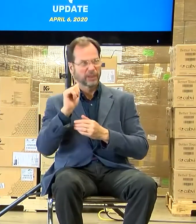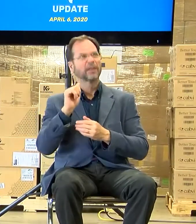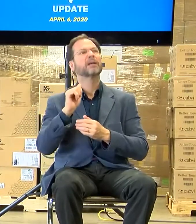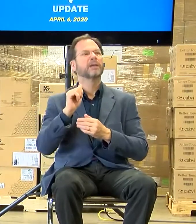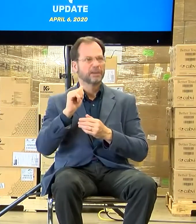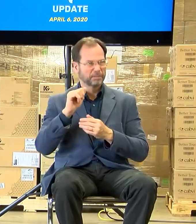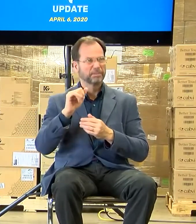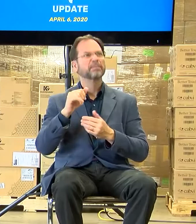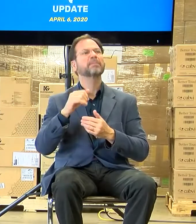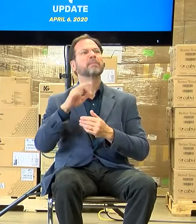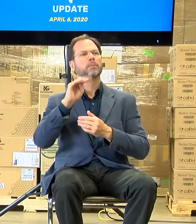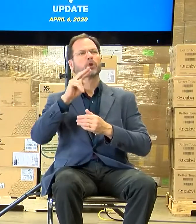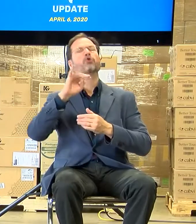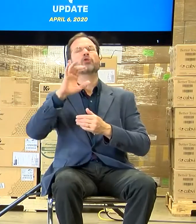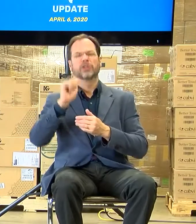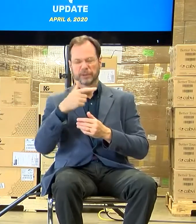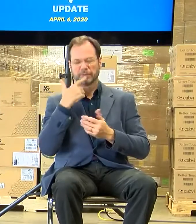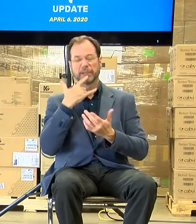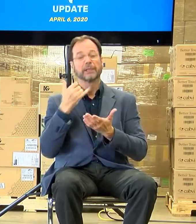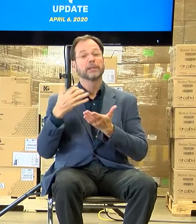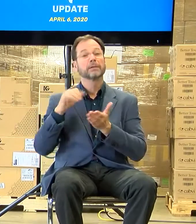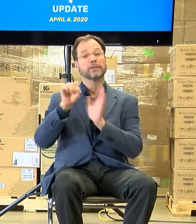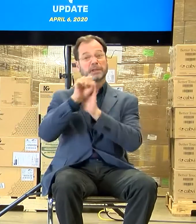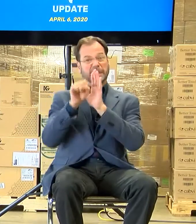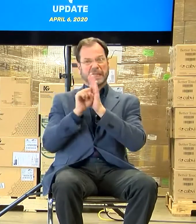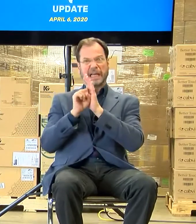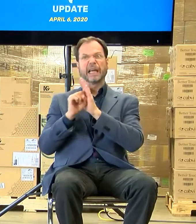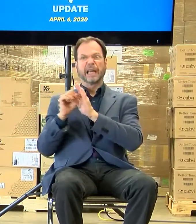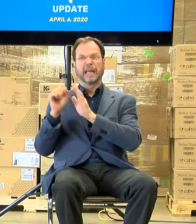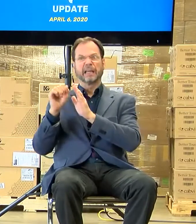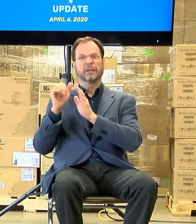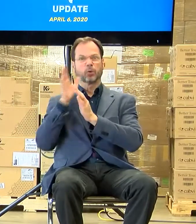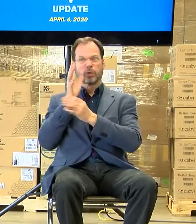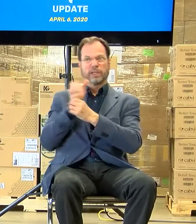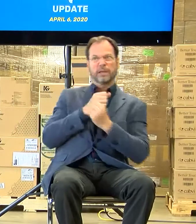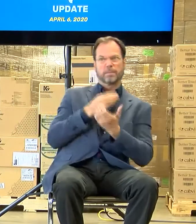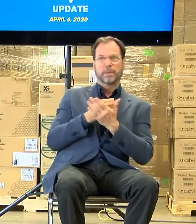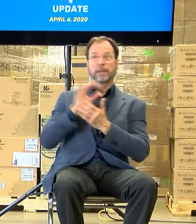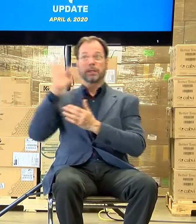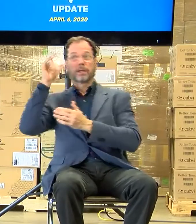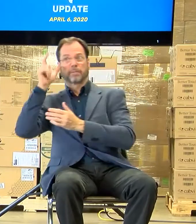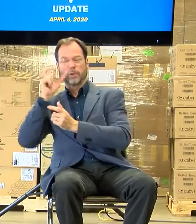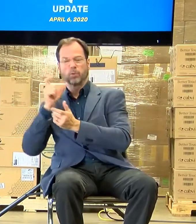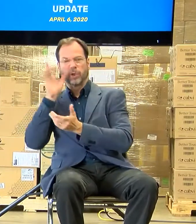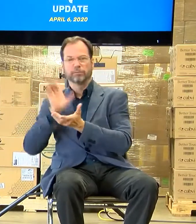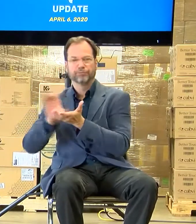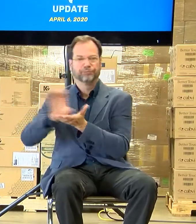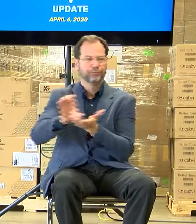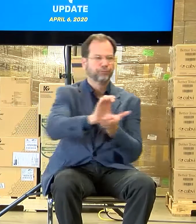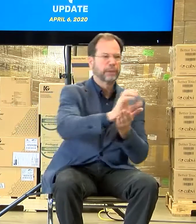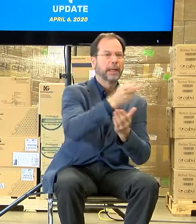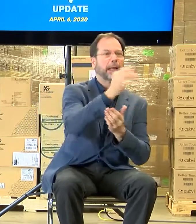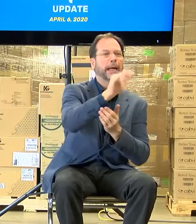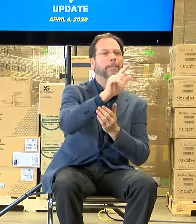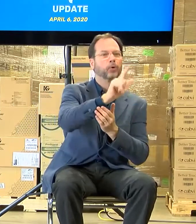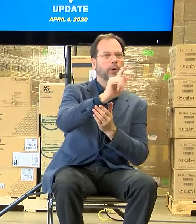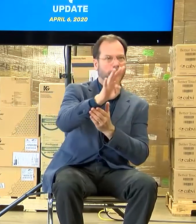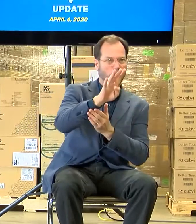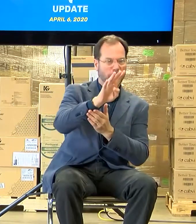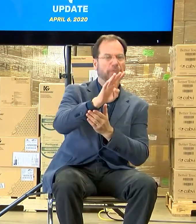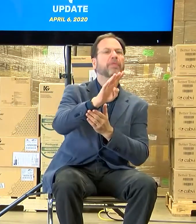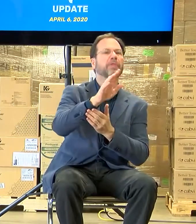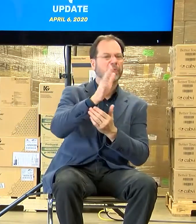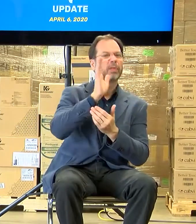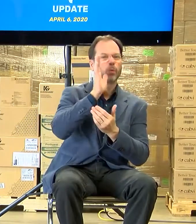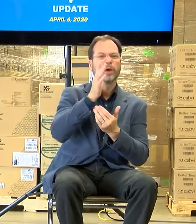states should begin receiving funds from the federal government around April the 24th that will help the states